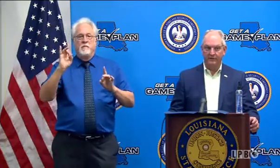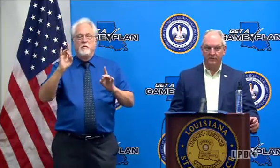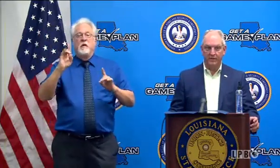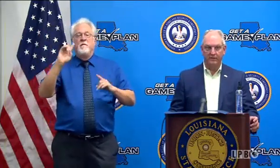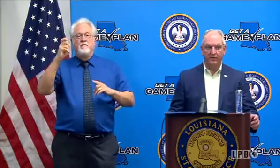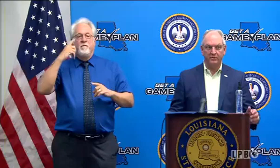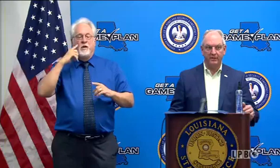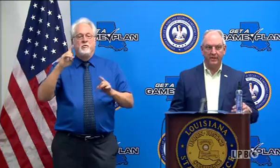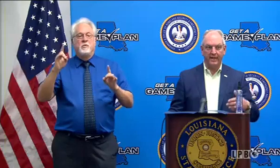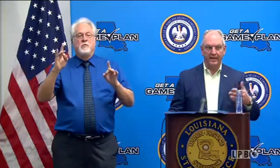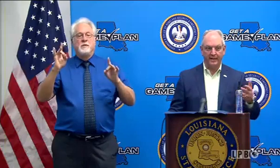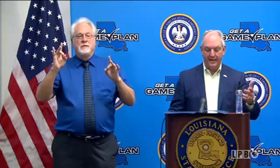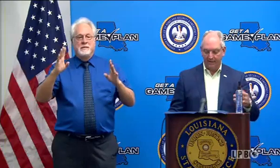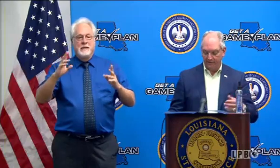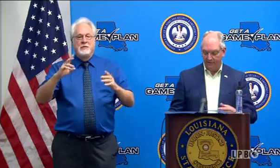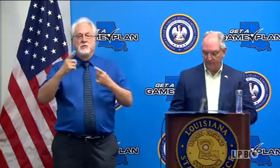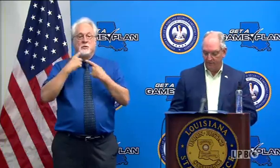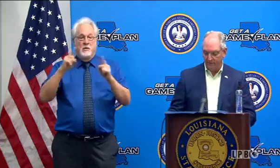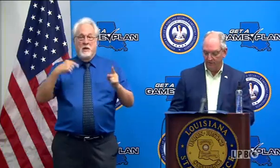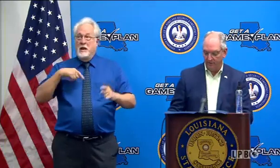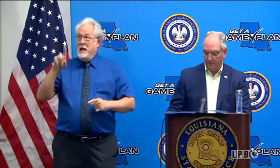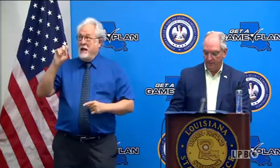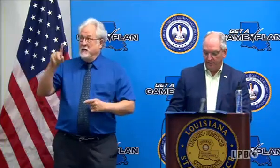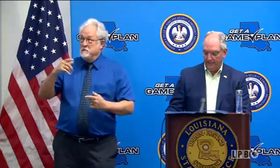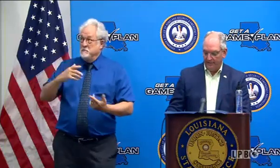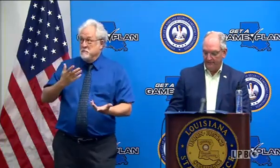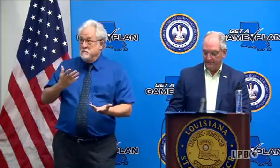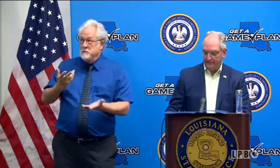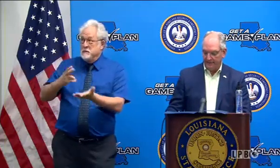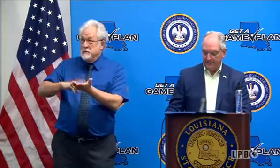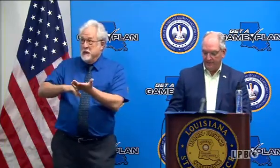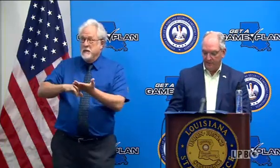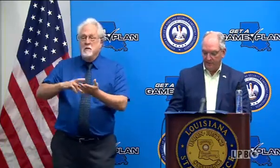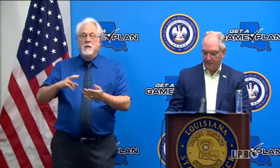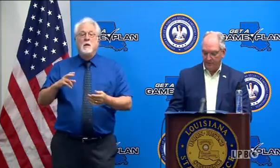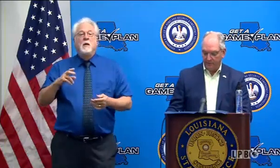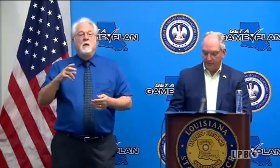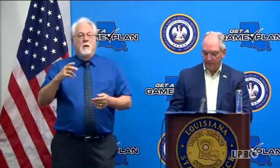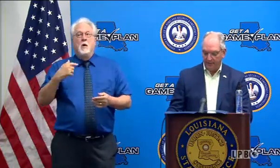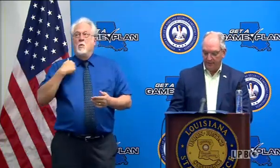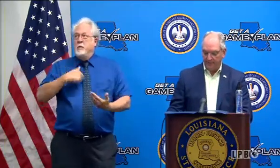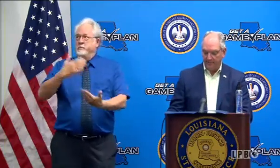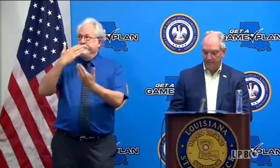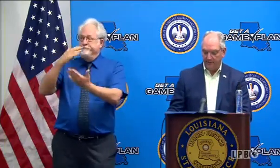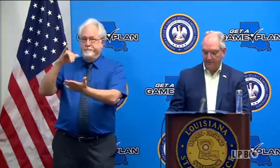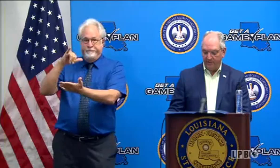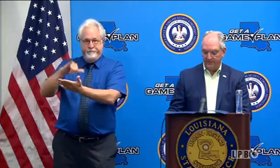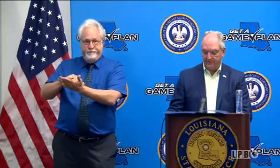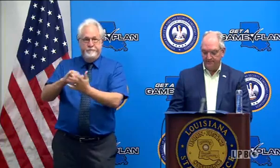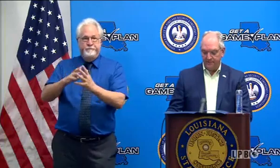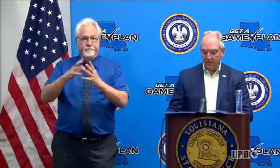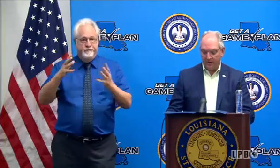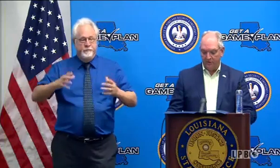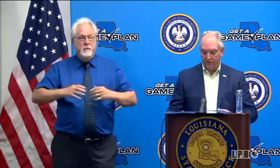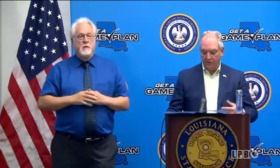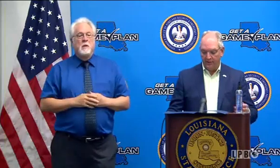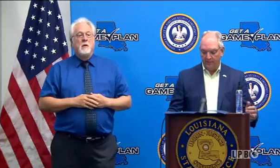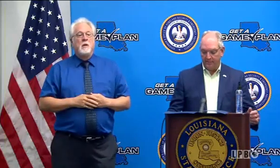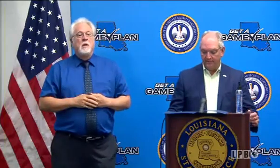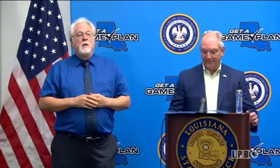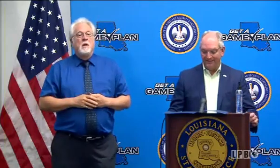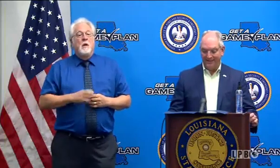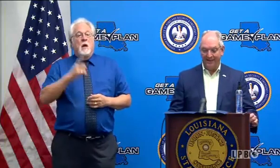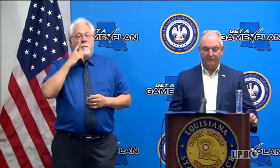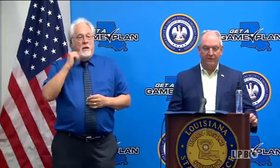federal disaster declaration that I had asked him to sign, and we certainly appreciate him very much for doing